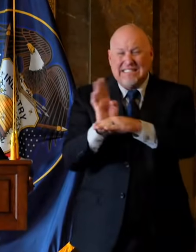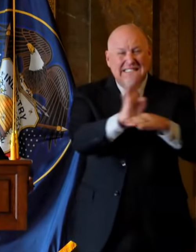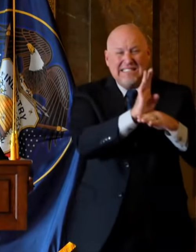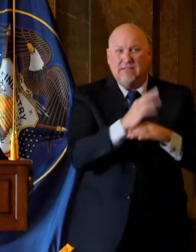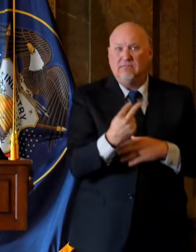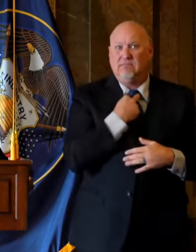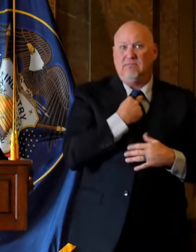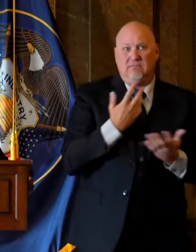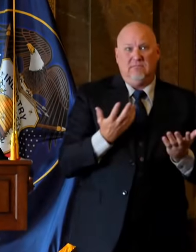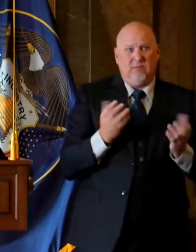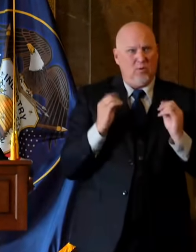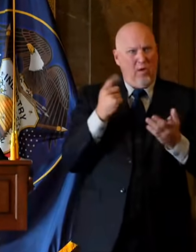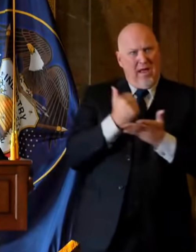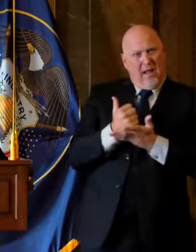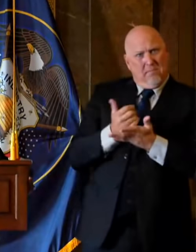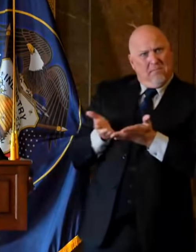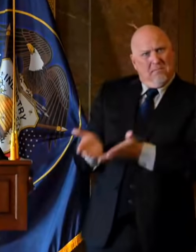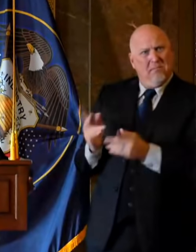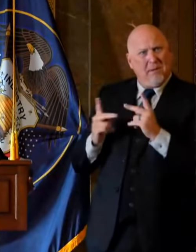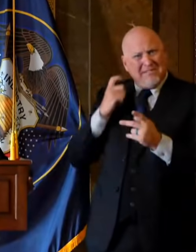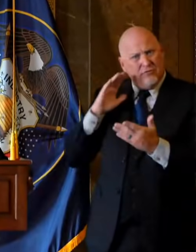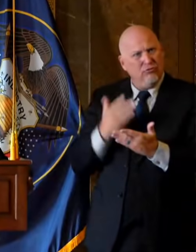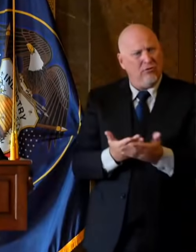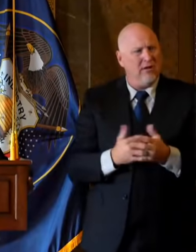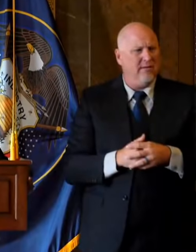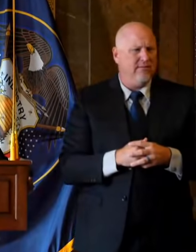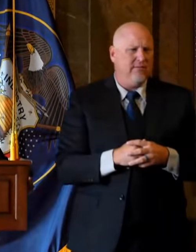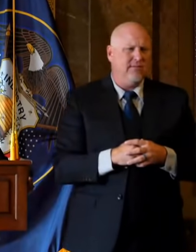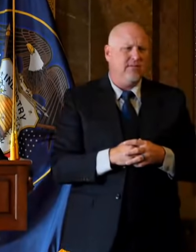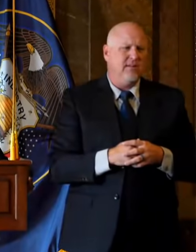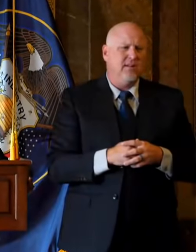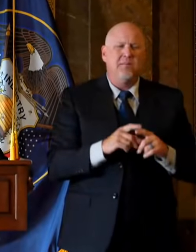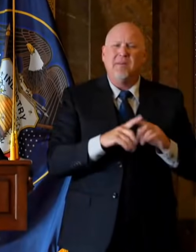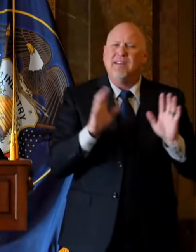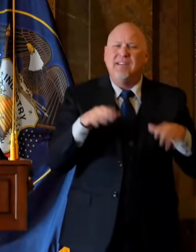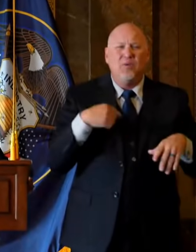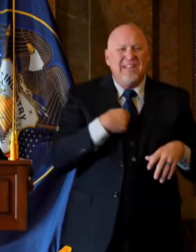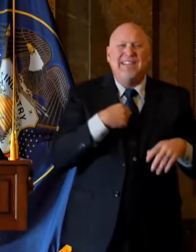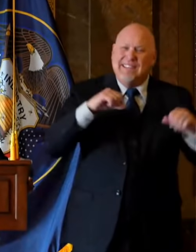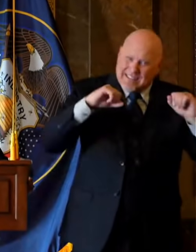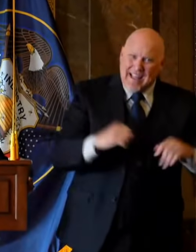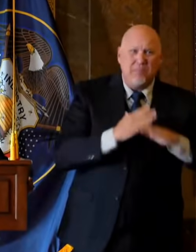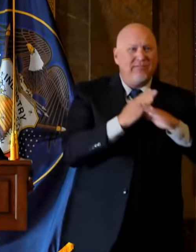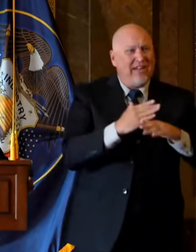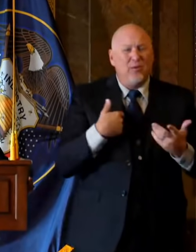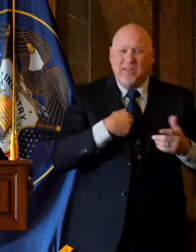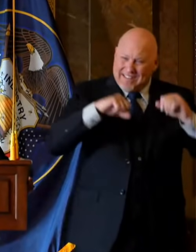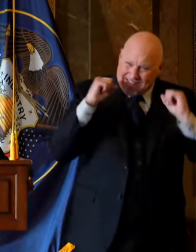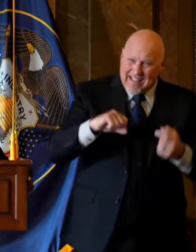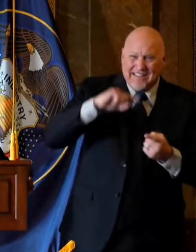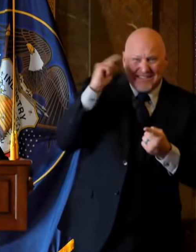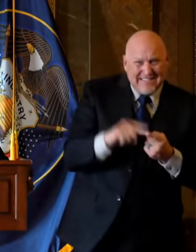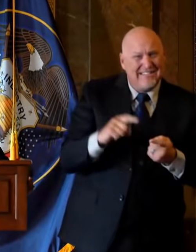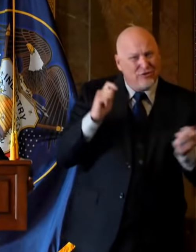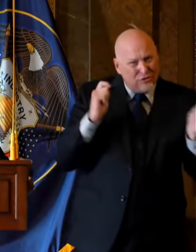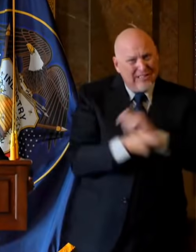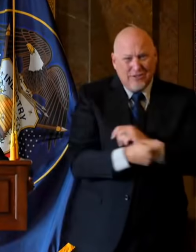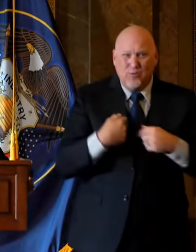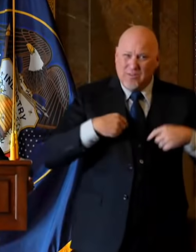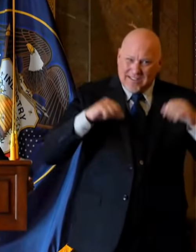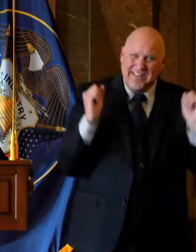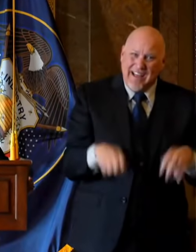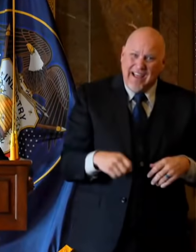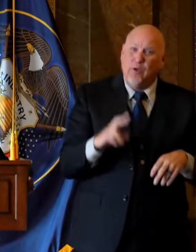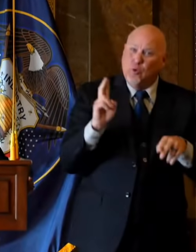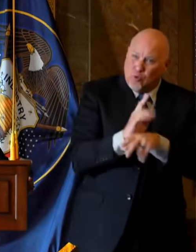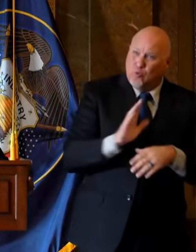now that much of this is preventable if people could simply get vaccinated and wear masks. Finally, let's spend a moment